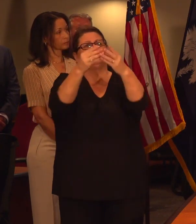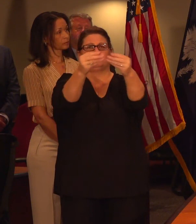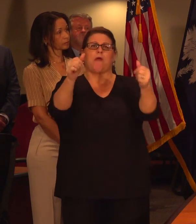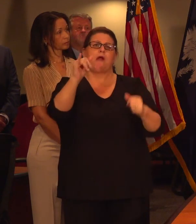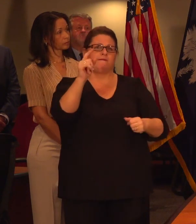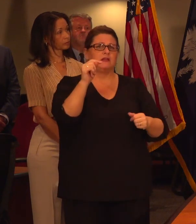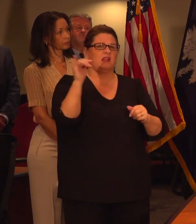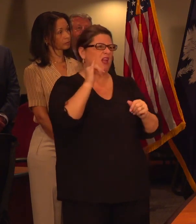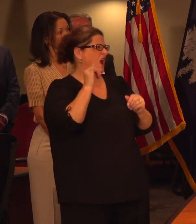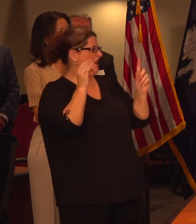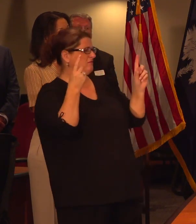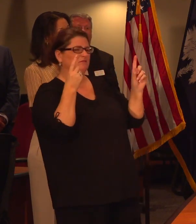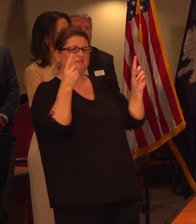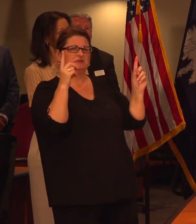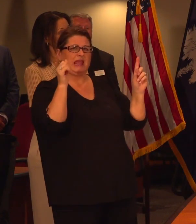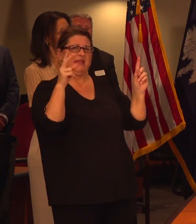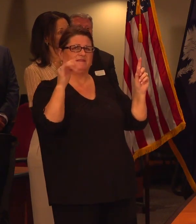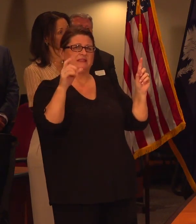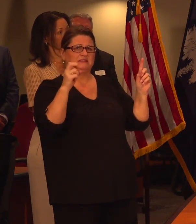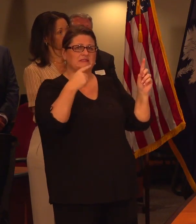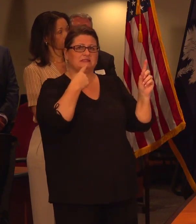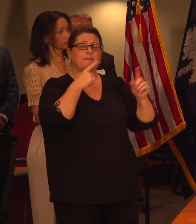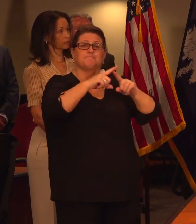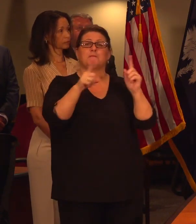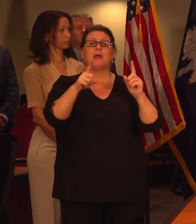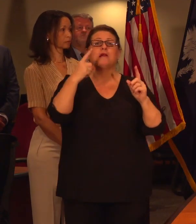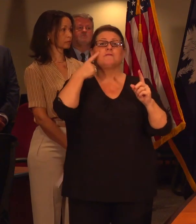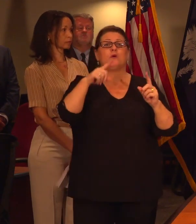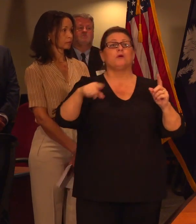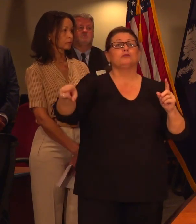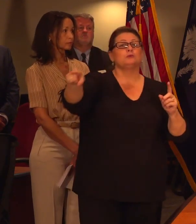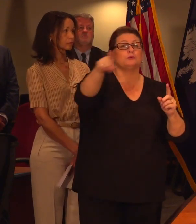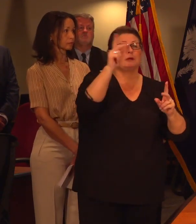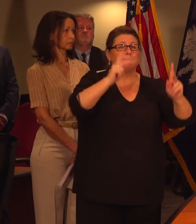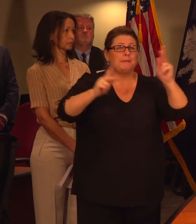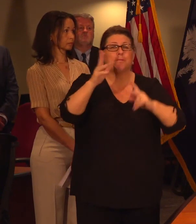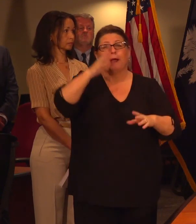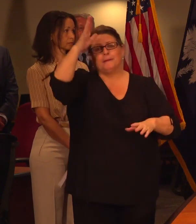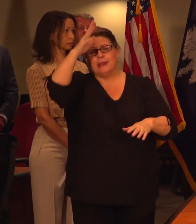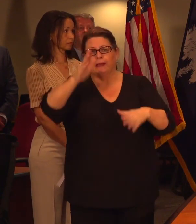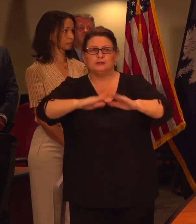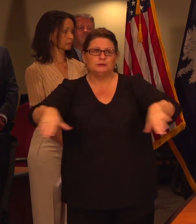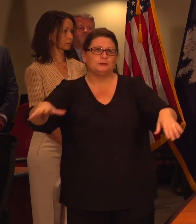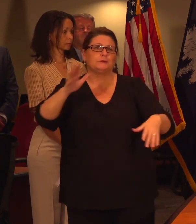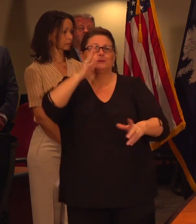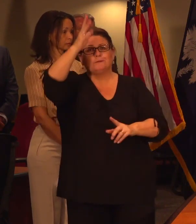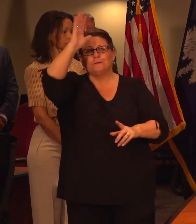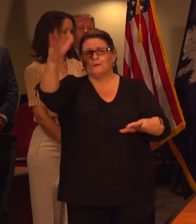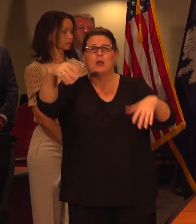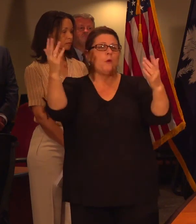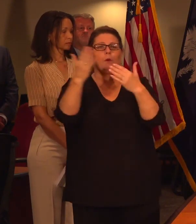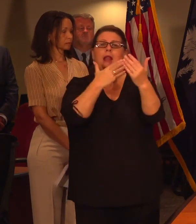Mr. Davidson just mentioned. But for the ladies and gentlemen and the citizens, the mamas and daddies and children, we're doing all